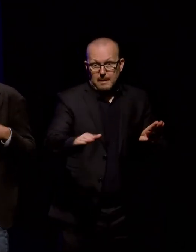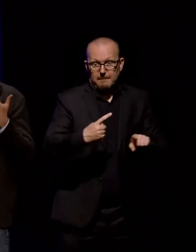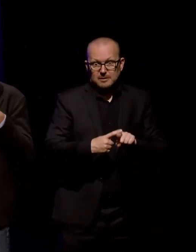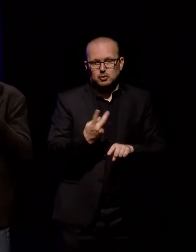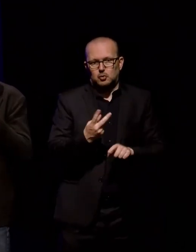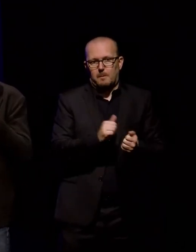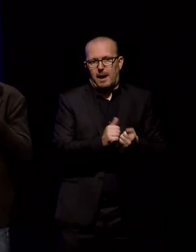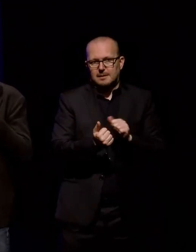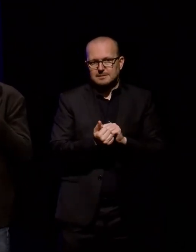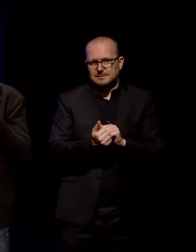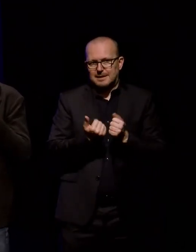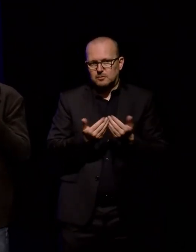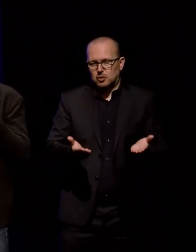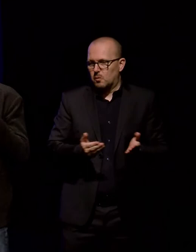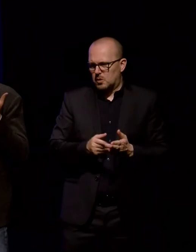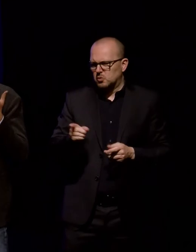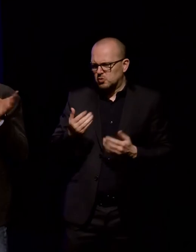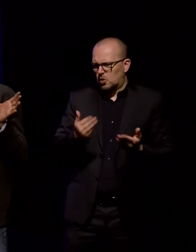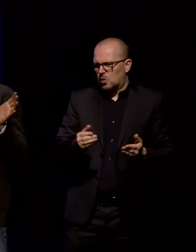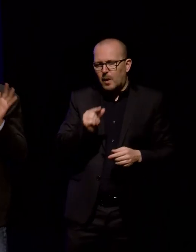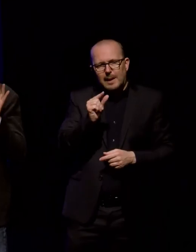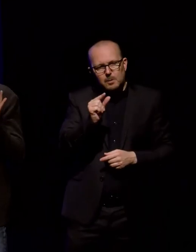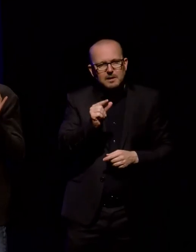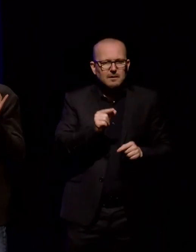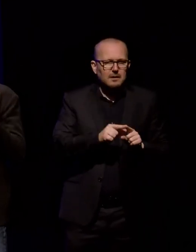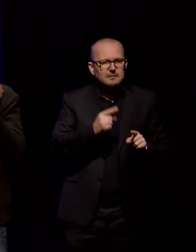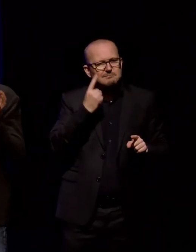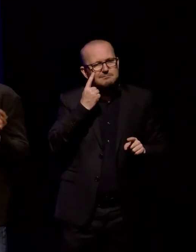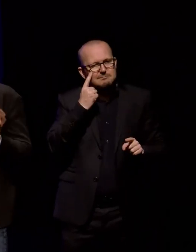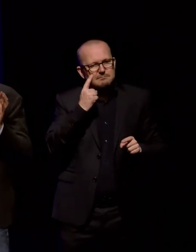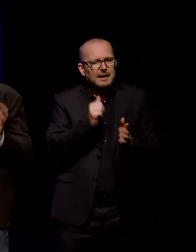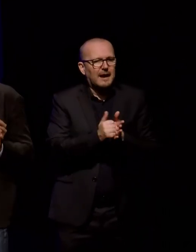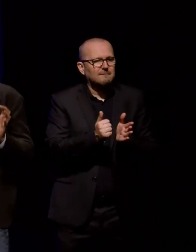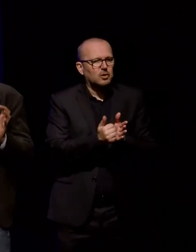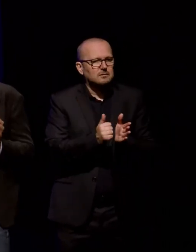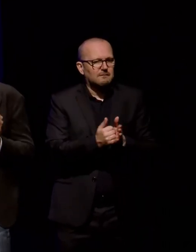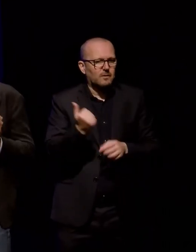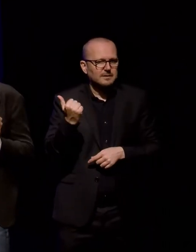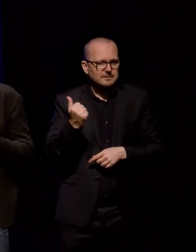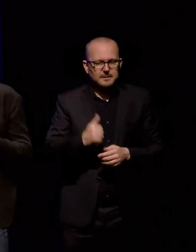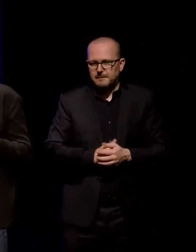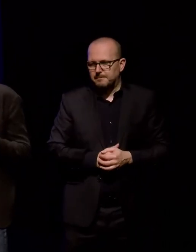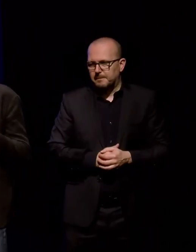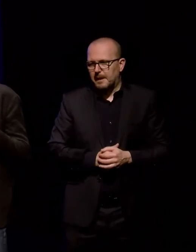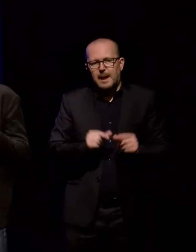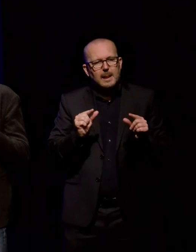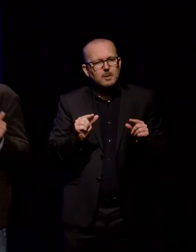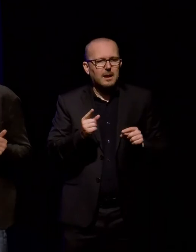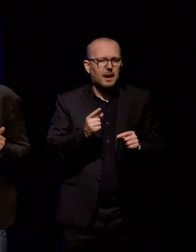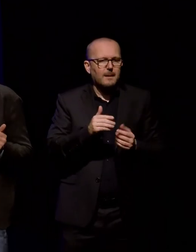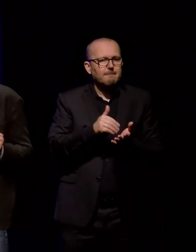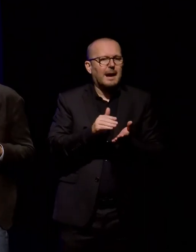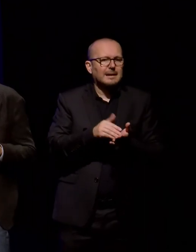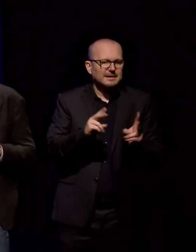show. We're going to show you a little trailer, which was kind of the marketing process of